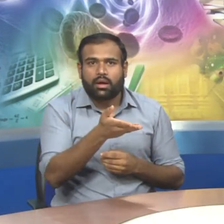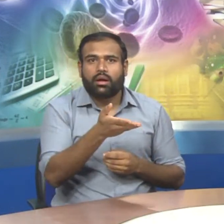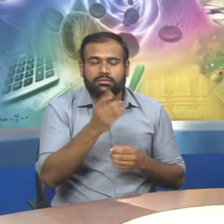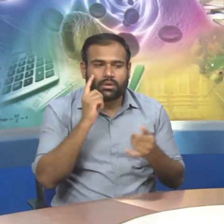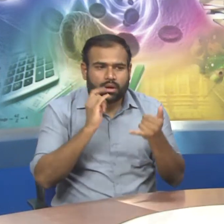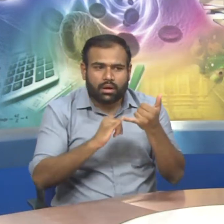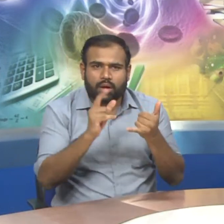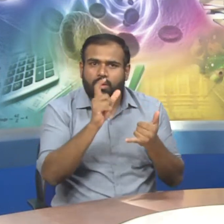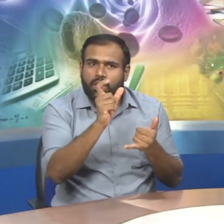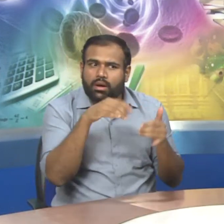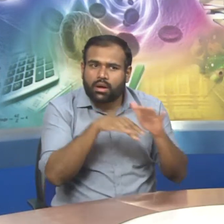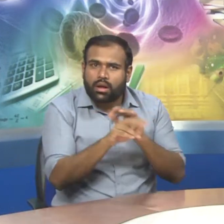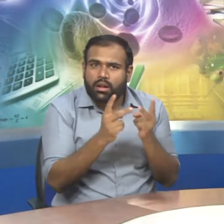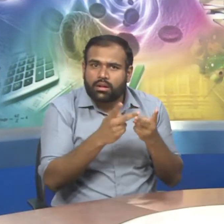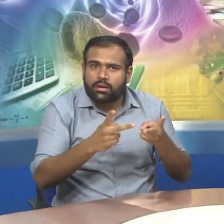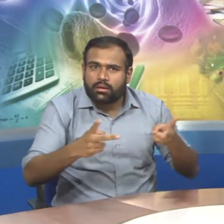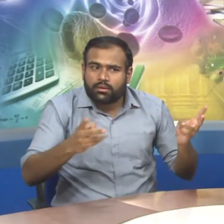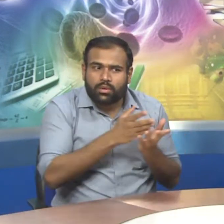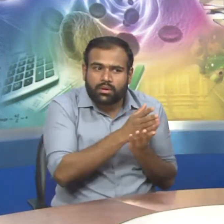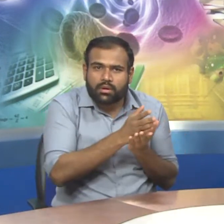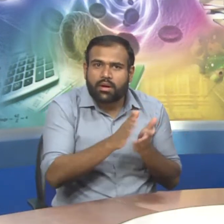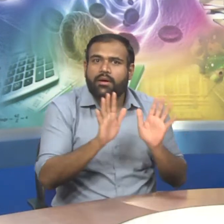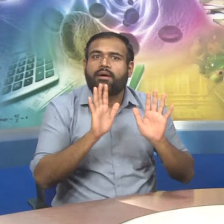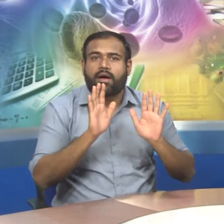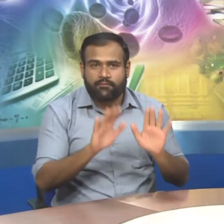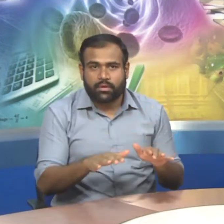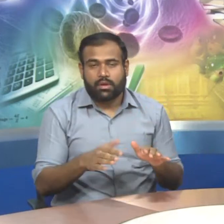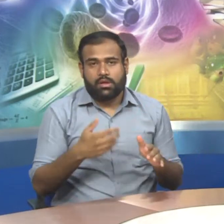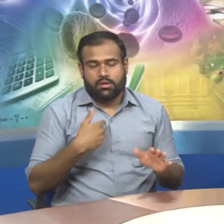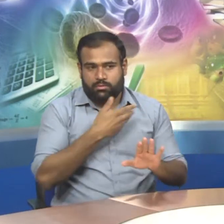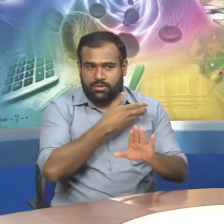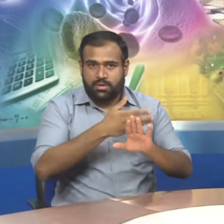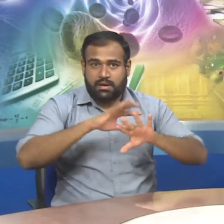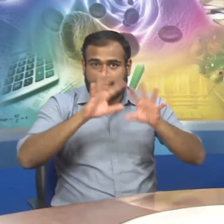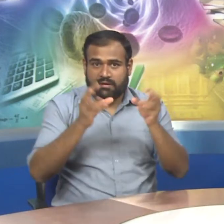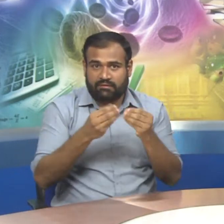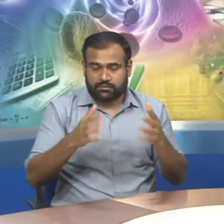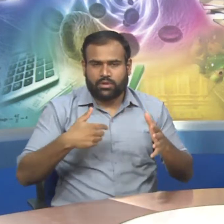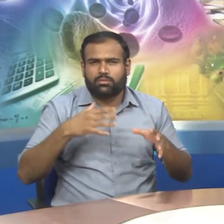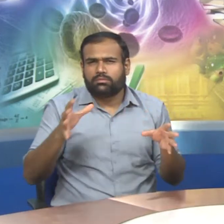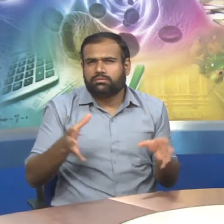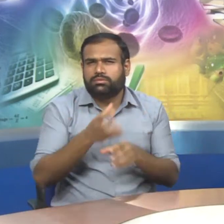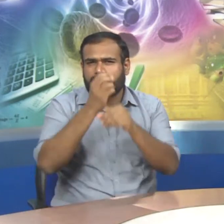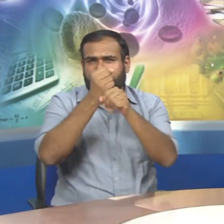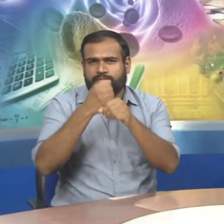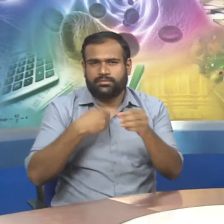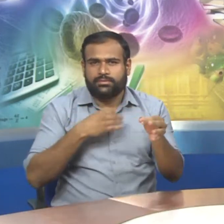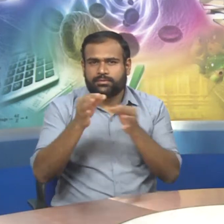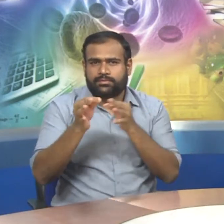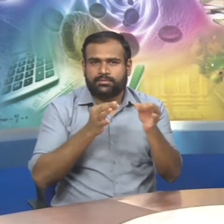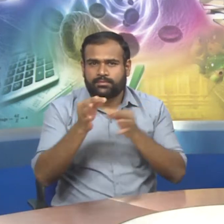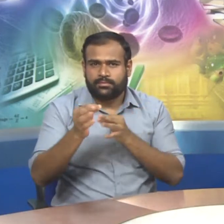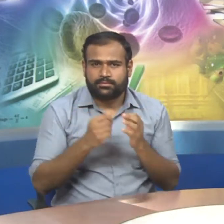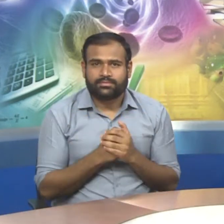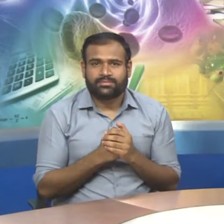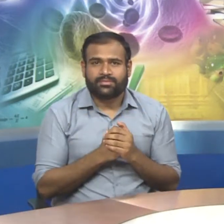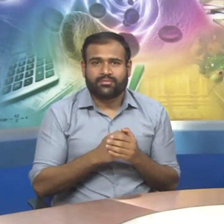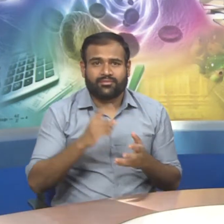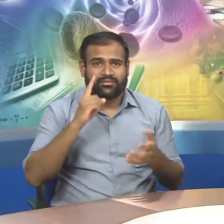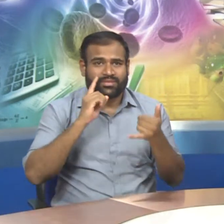understood and will be practicing them. So this is the conclusion.